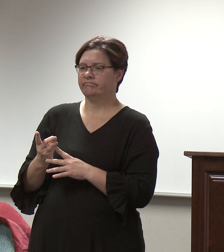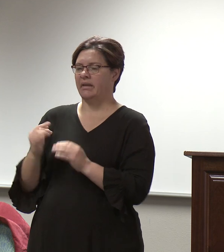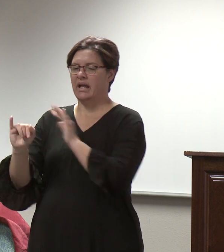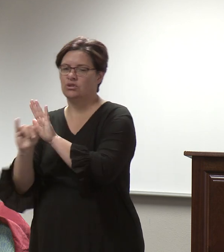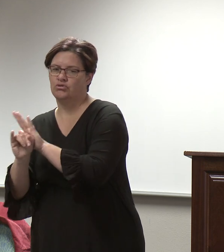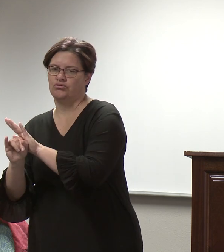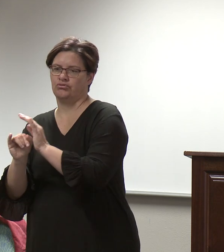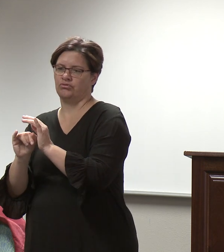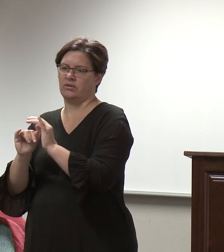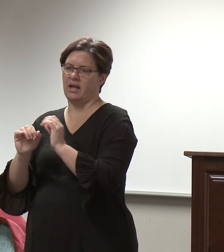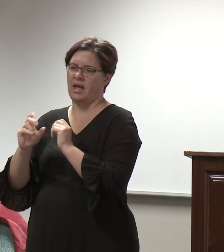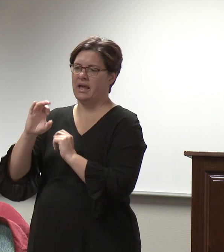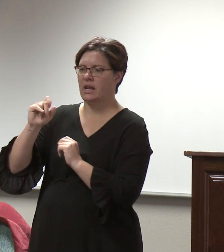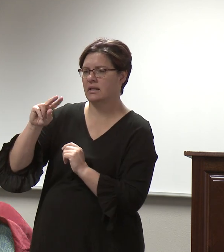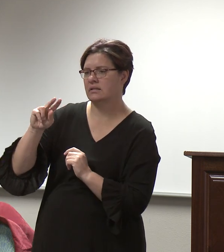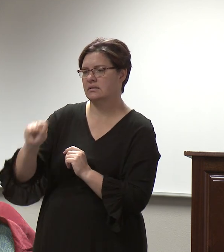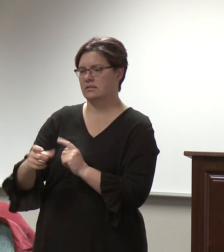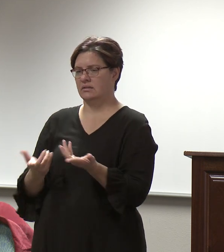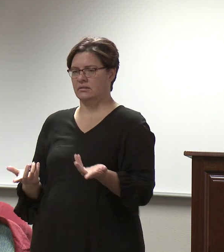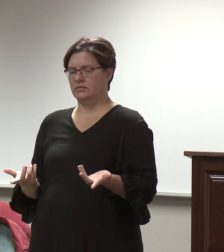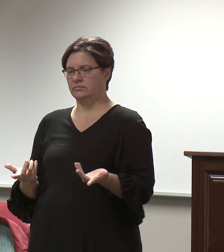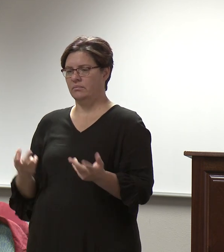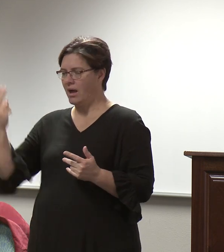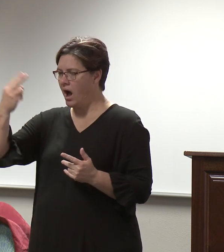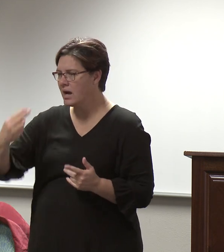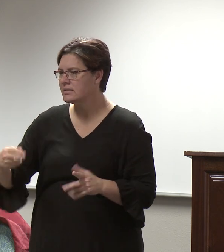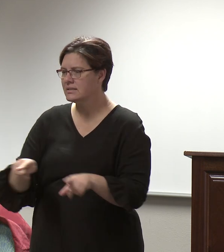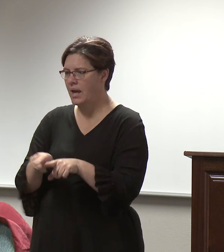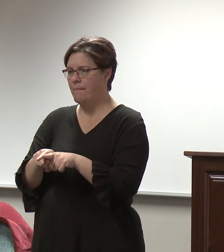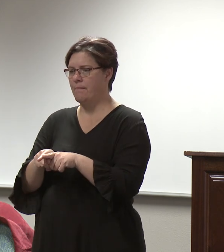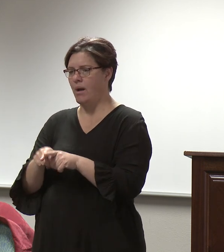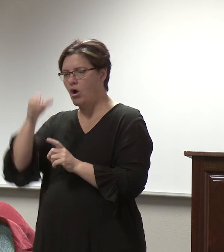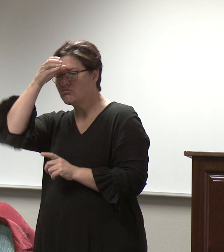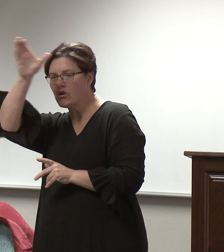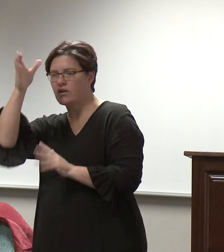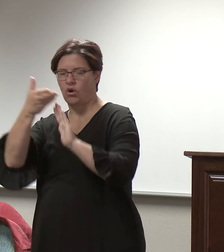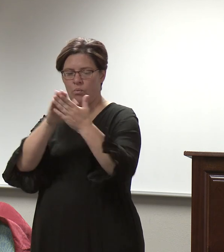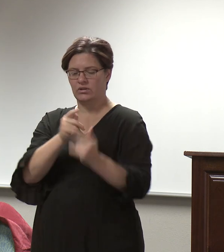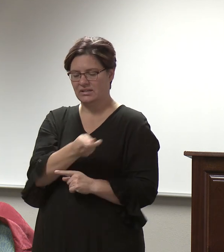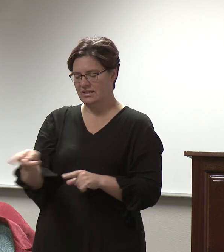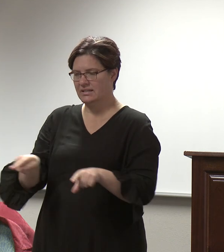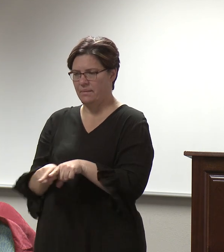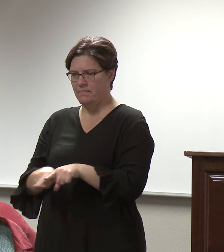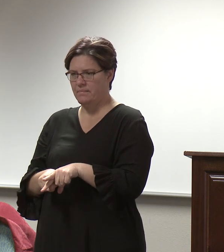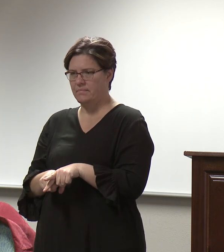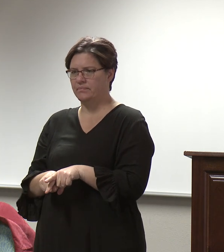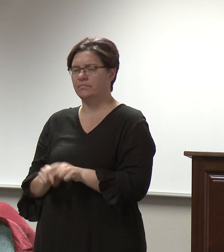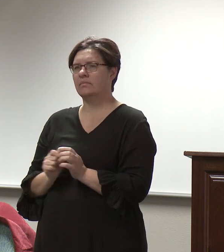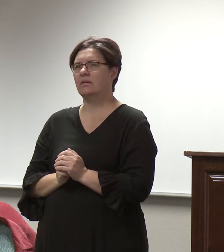on. But I think that the arts, like the concept of community, the arts were not